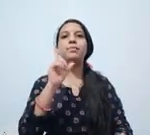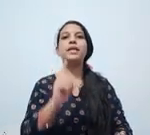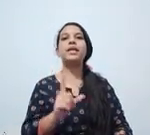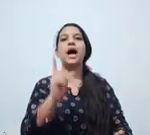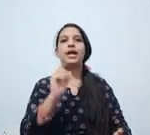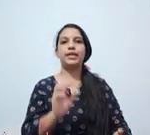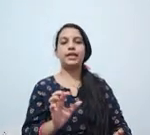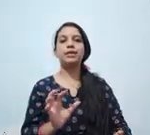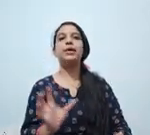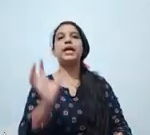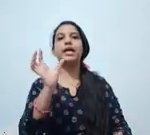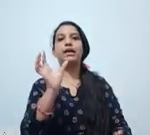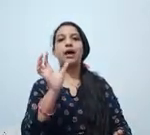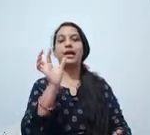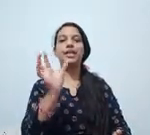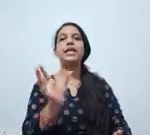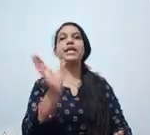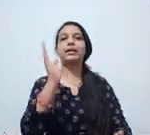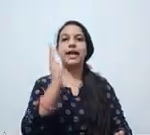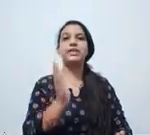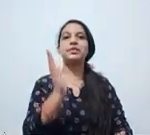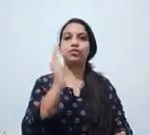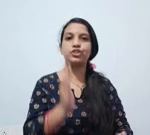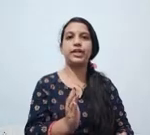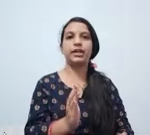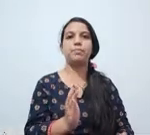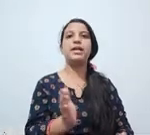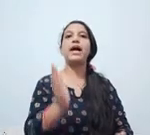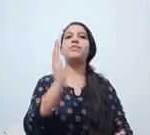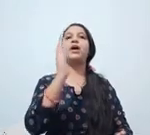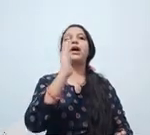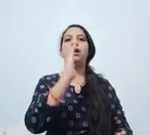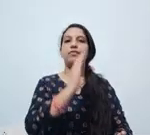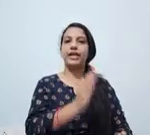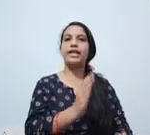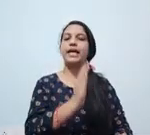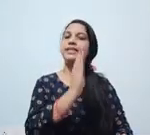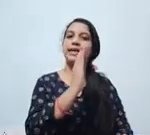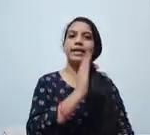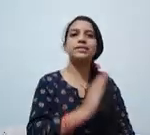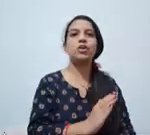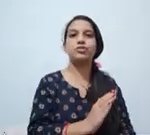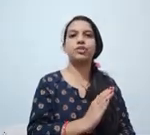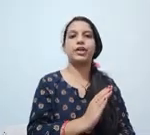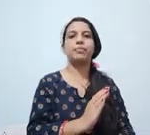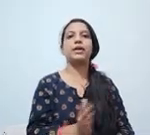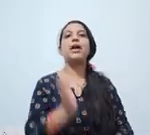pulmonary artery carries oxygenated blood and vein carries deoxygenated blood.